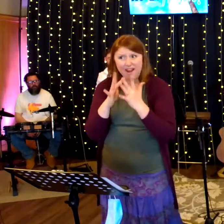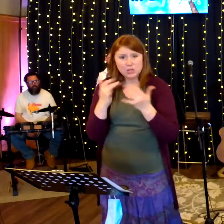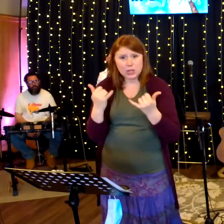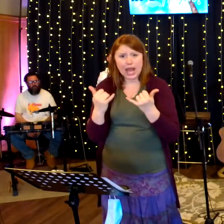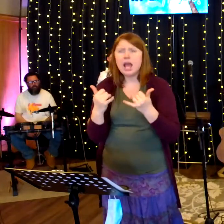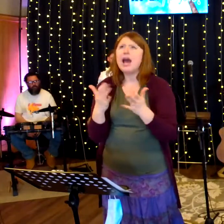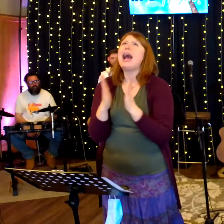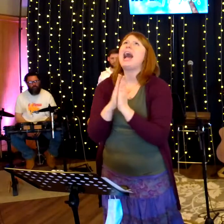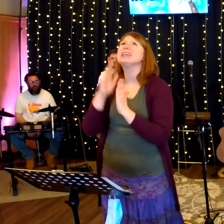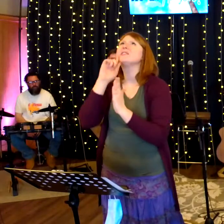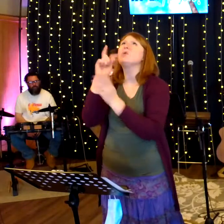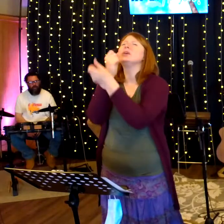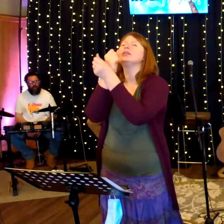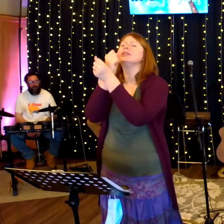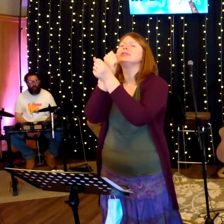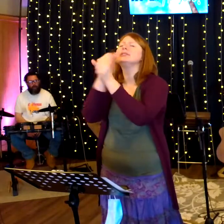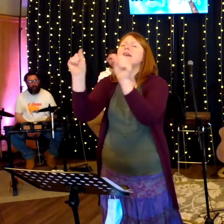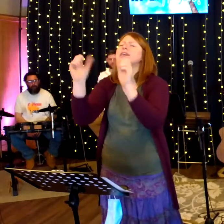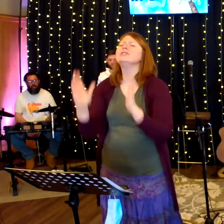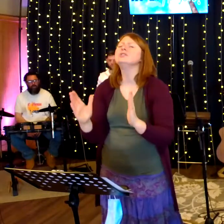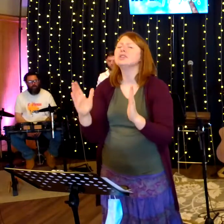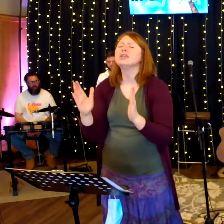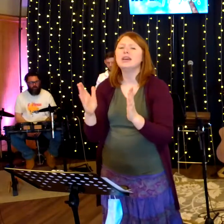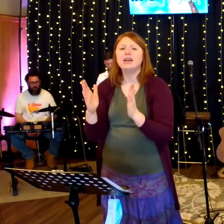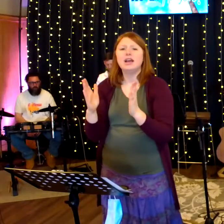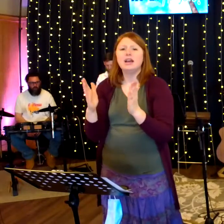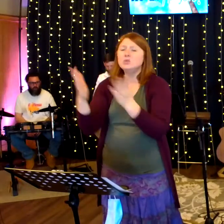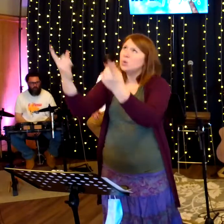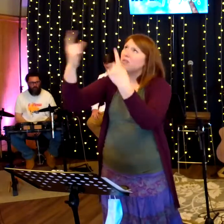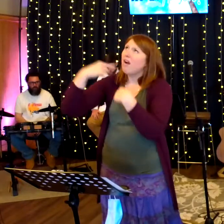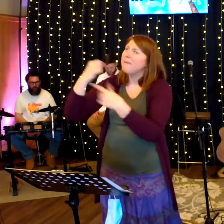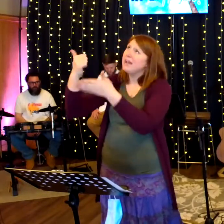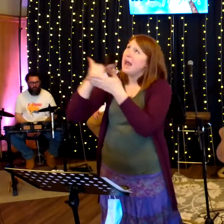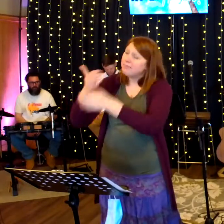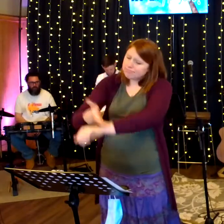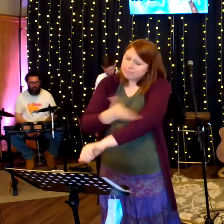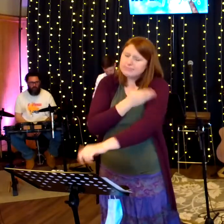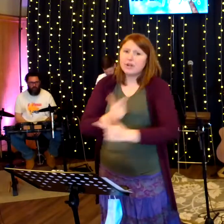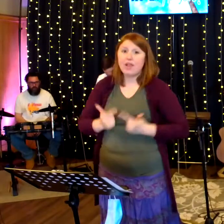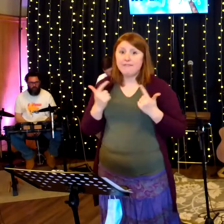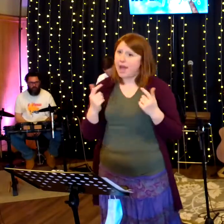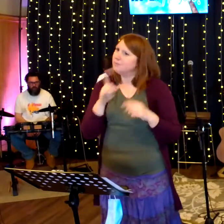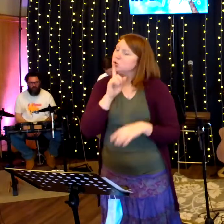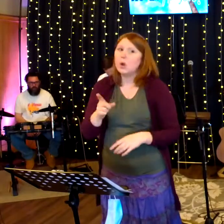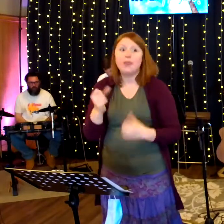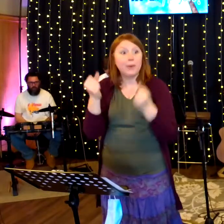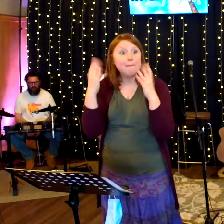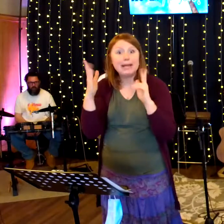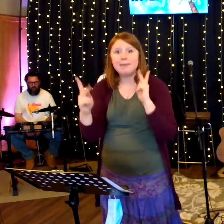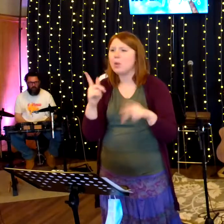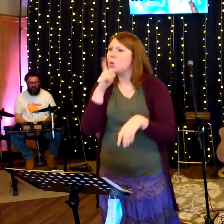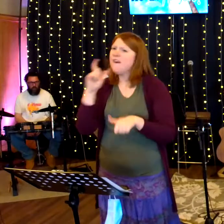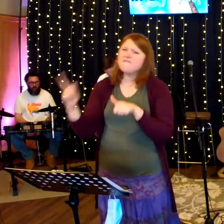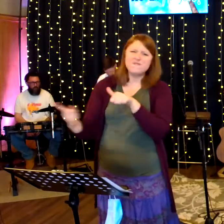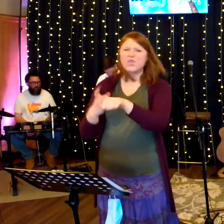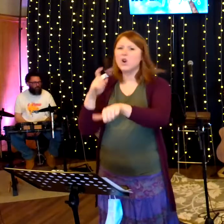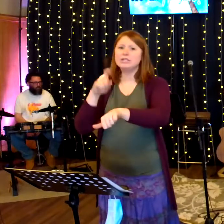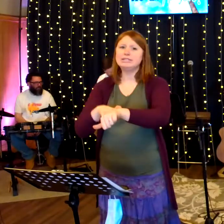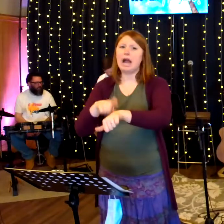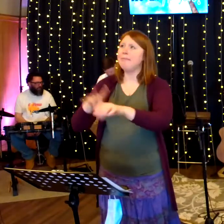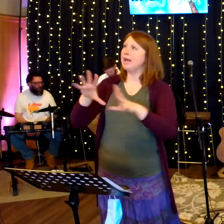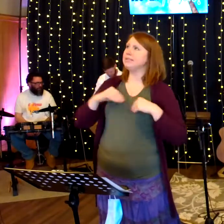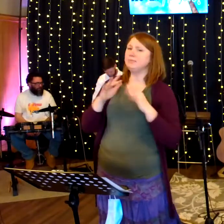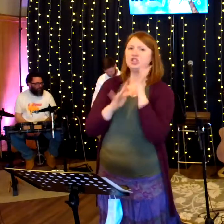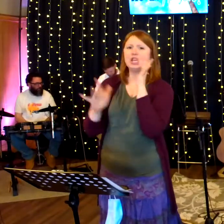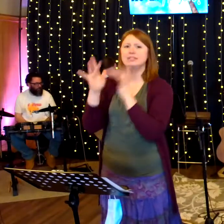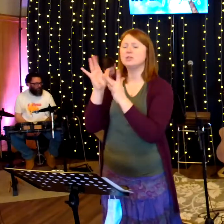of salvation for the first time? We don't know, but I'm pretty sure that there are people who have stepped into the